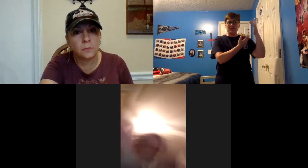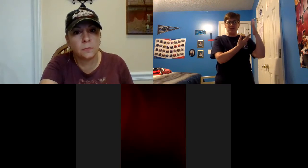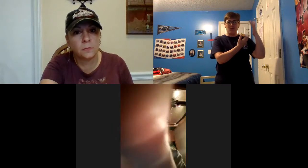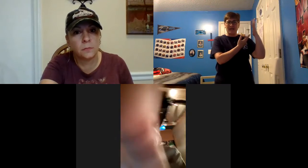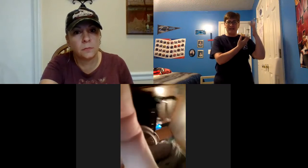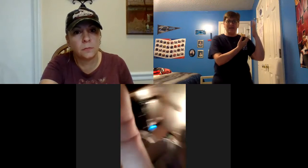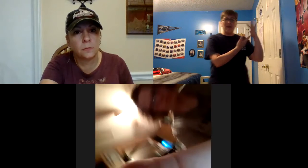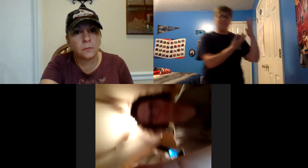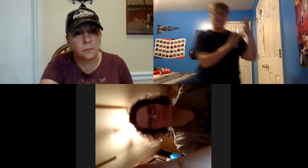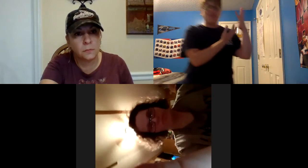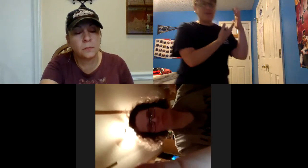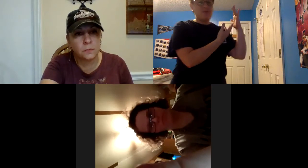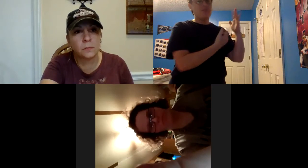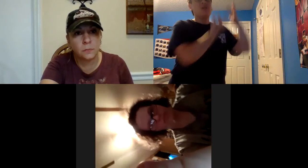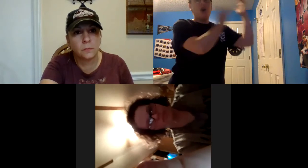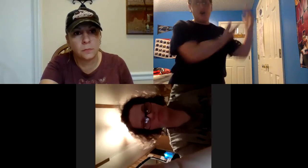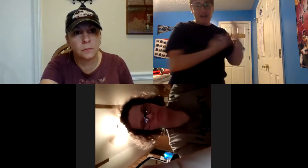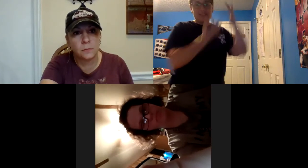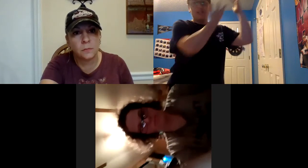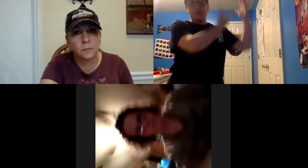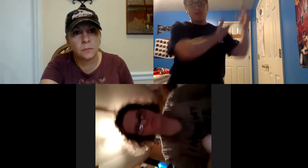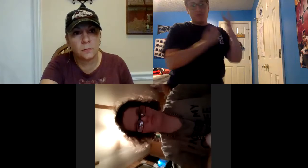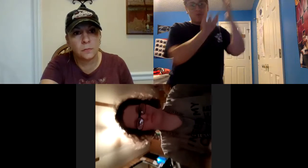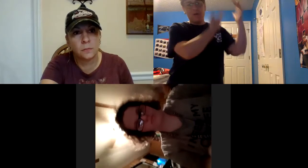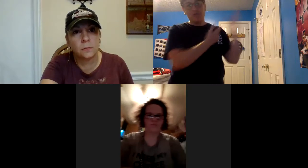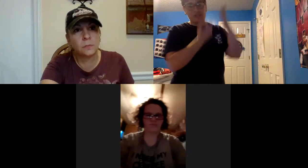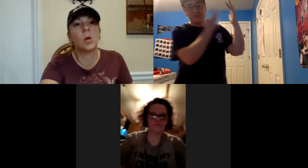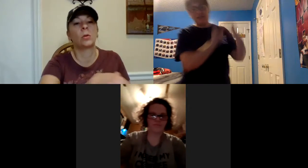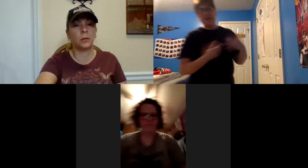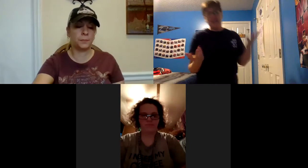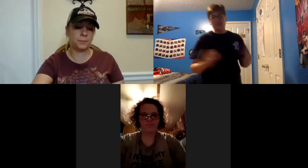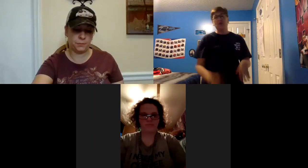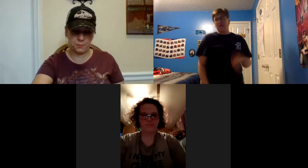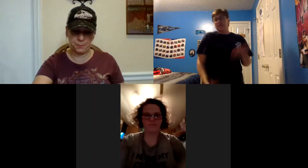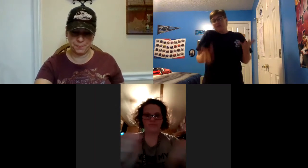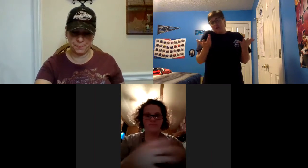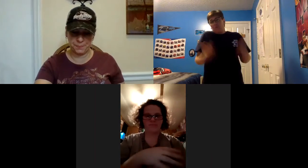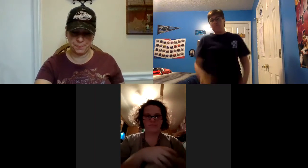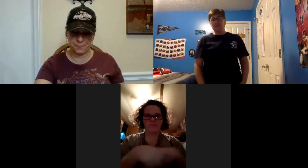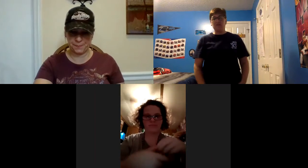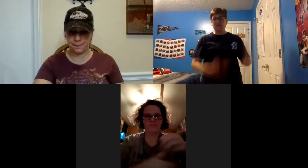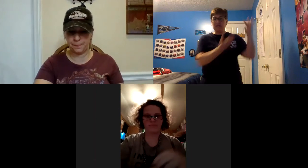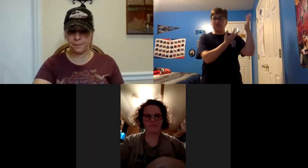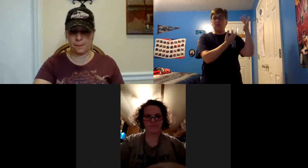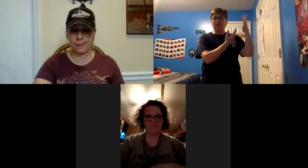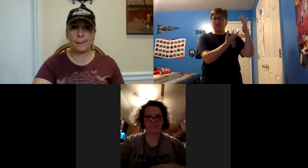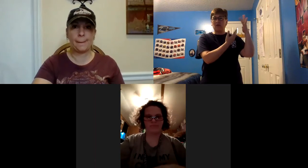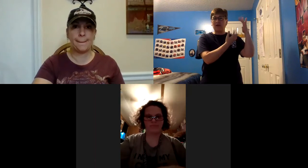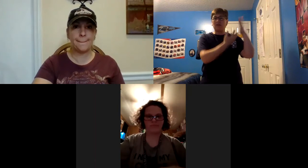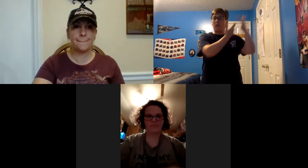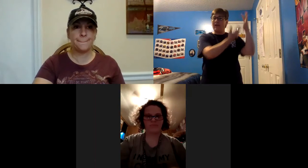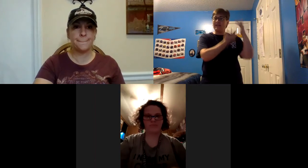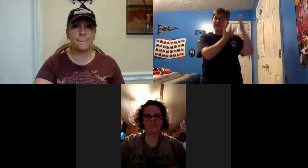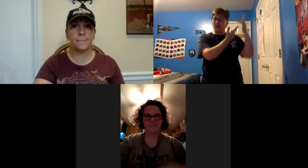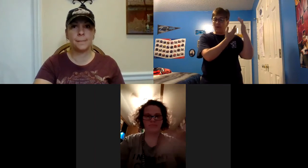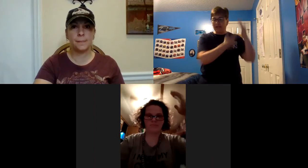sermon, I'm just going to do wait. But if I'm doing a song, I tend to put a little more motion into it. So either one is correct